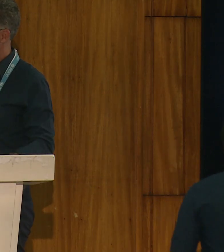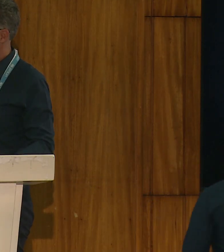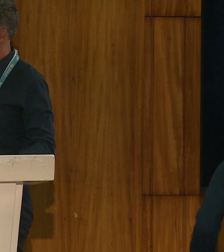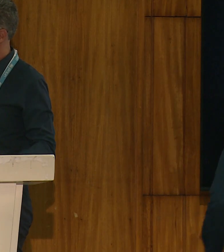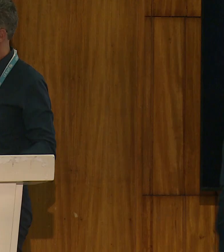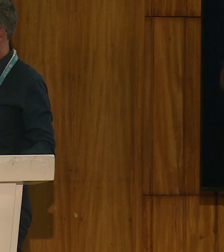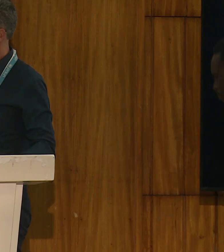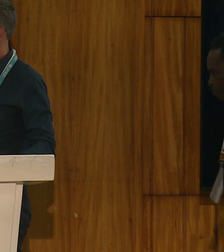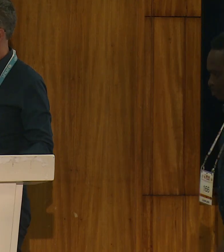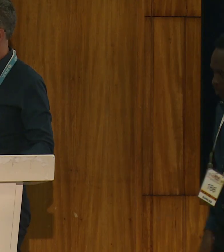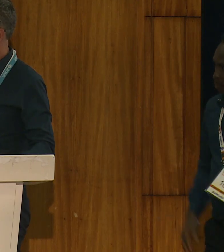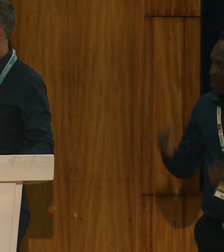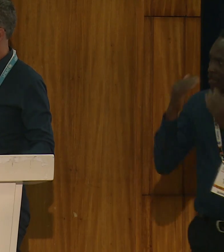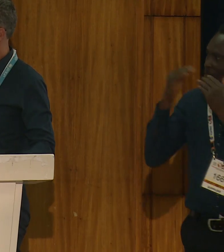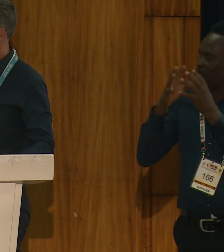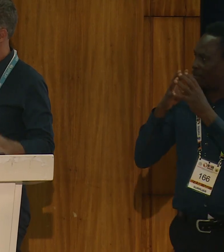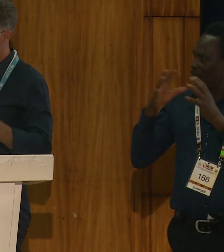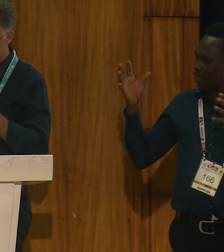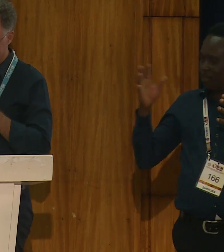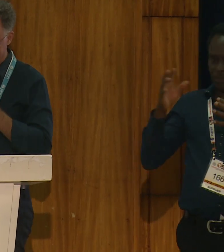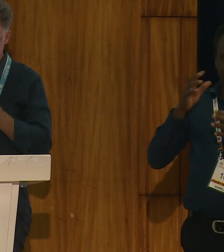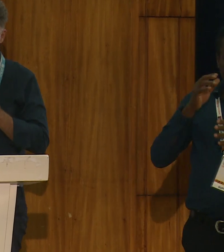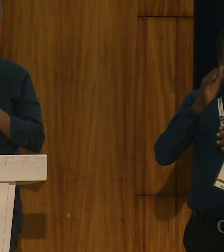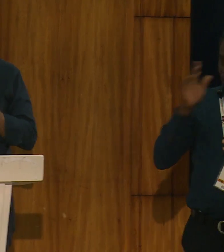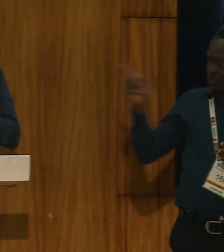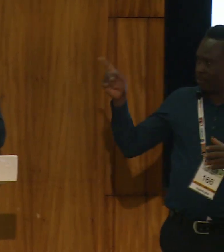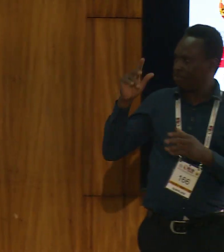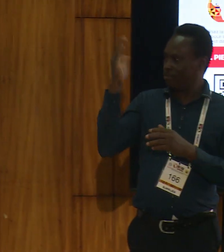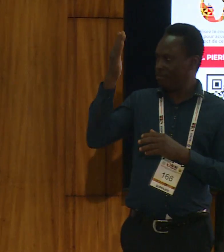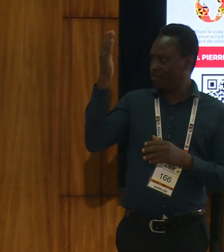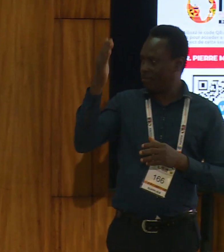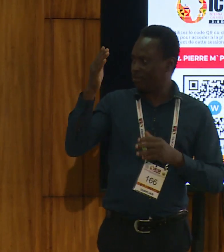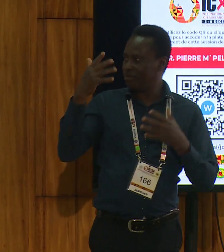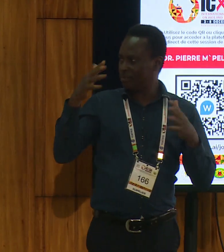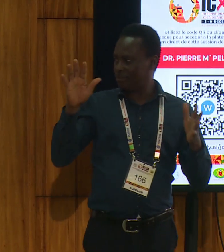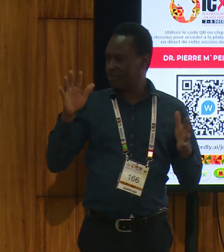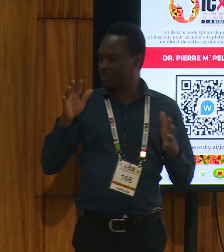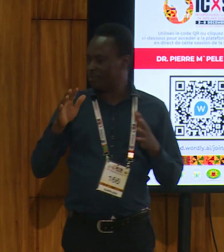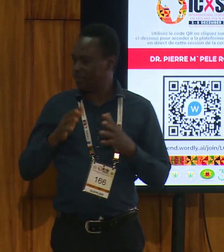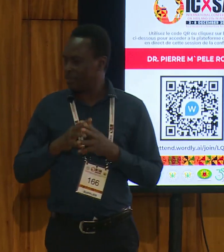are so enthusiastic and so engaged into